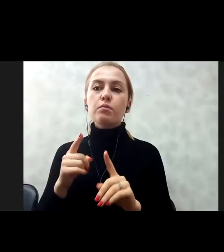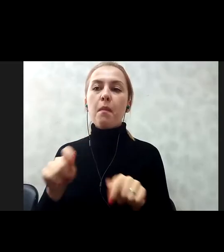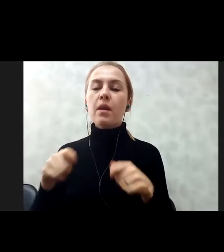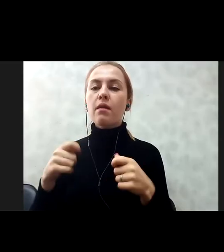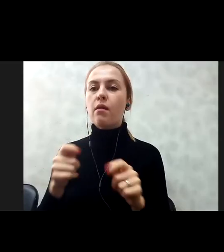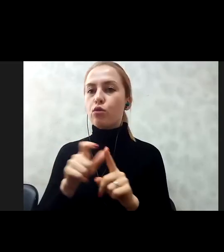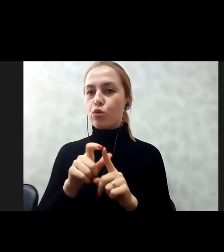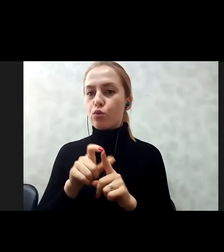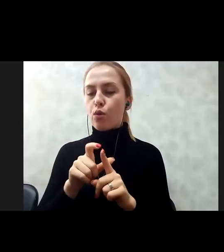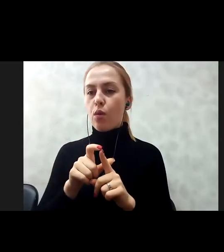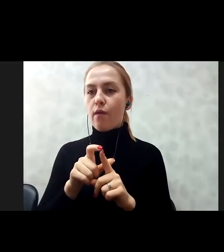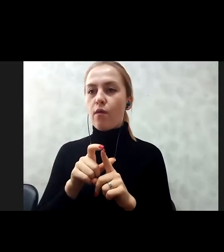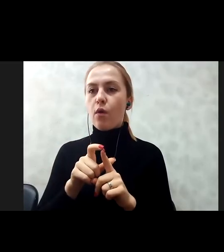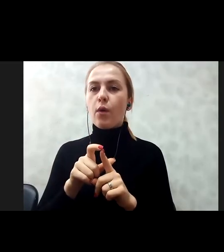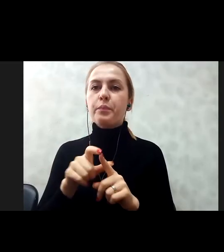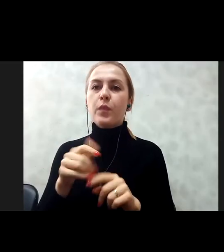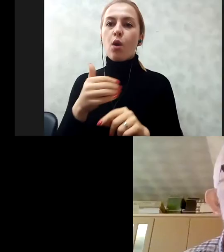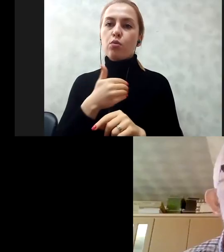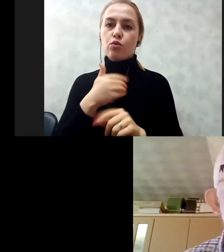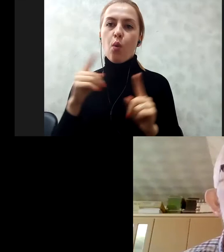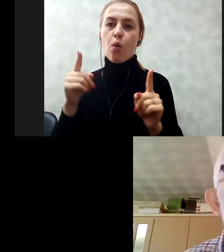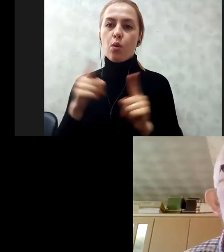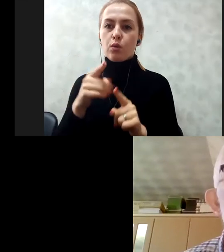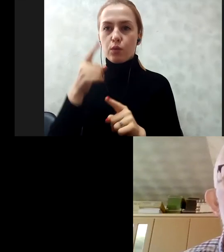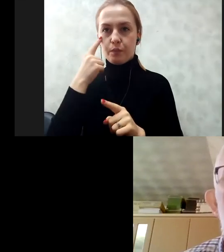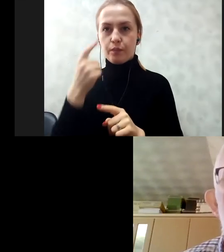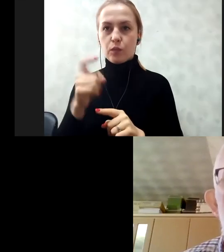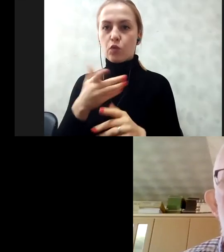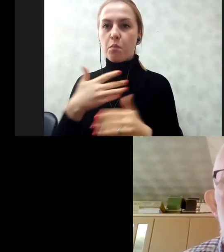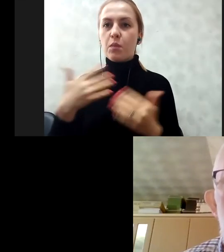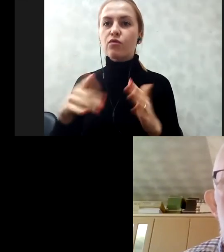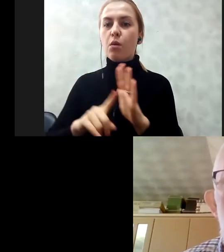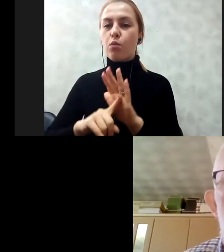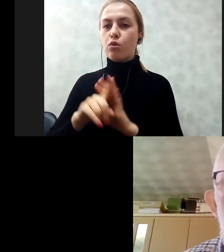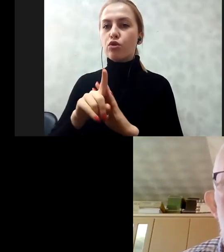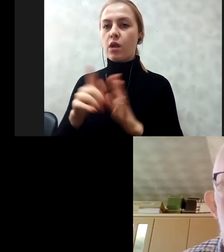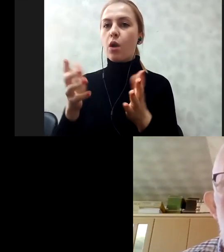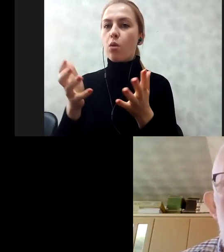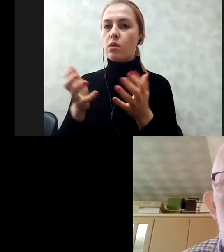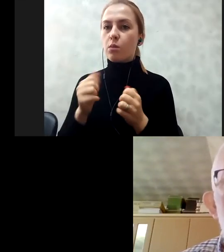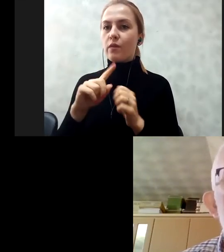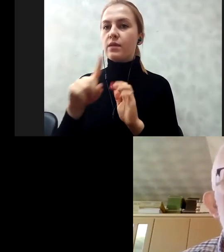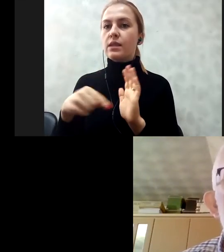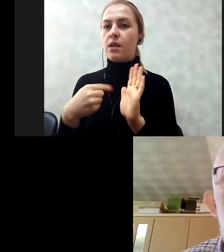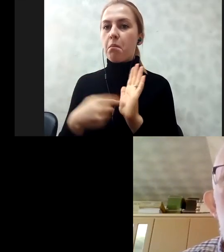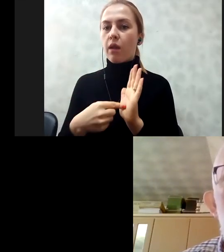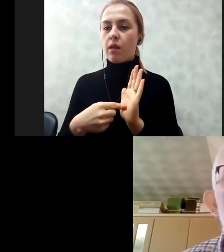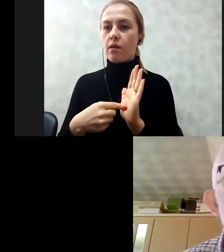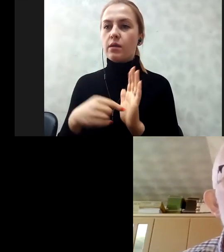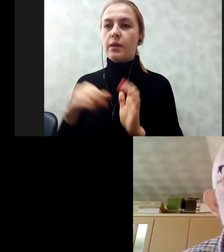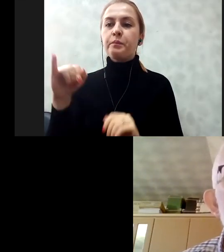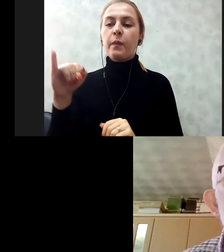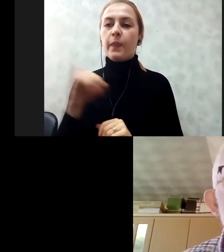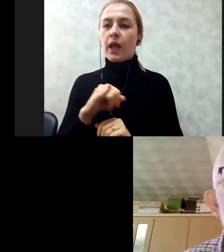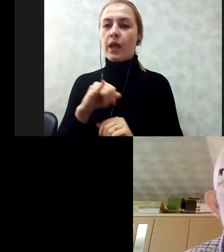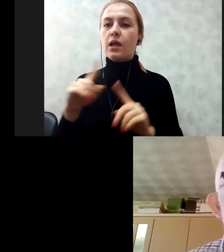briefly mention that we already start receiving questions. If some of the next panelists